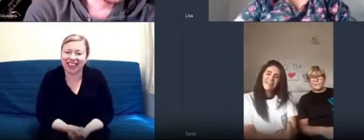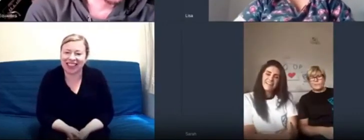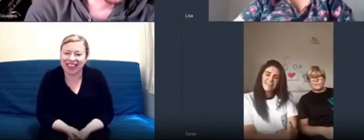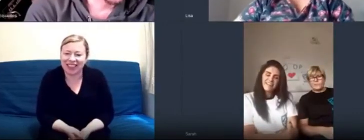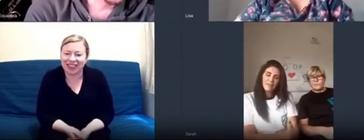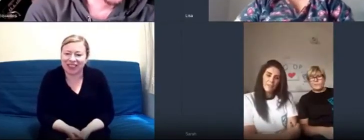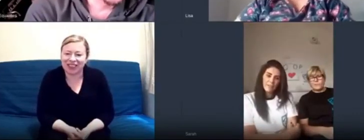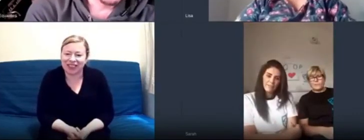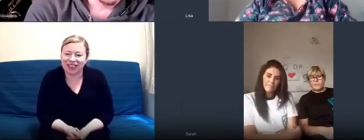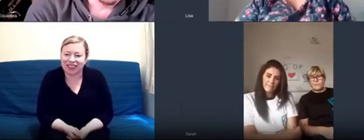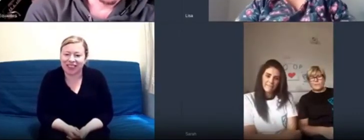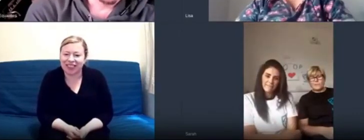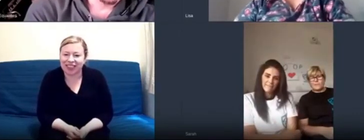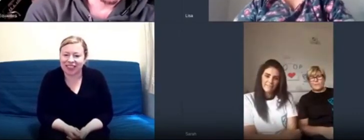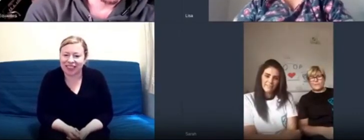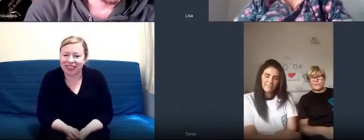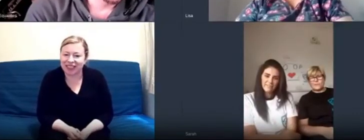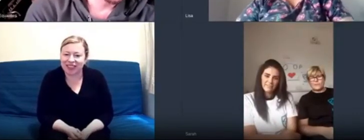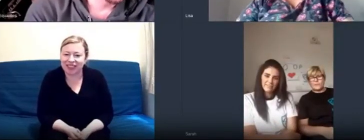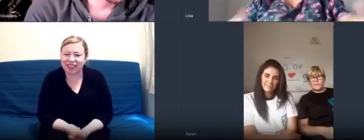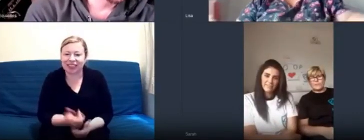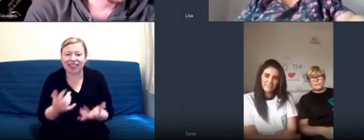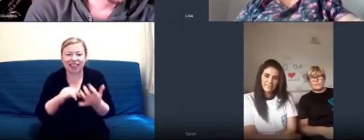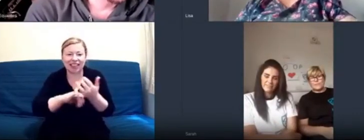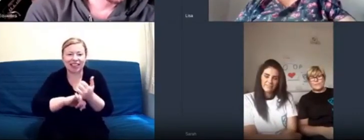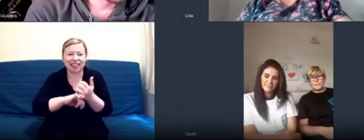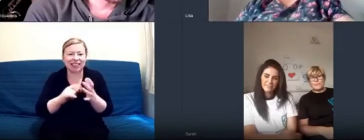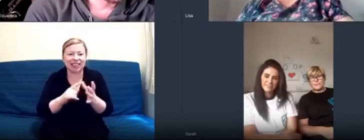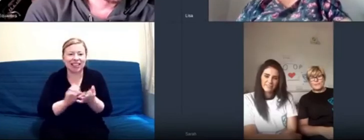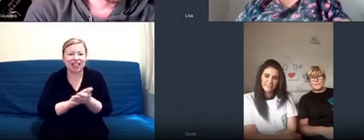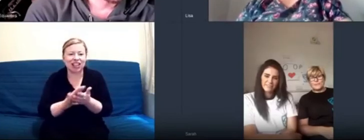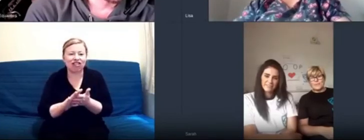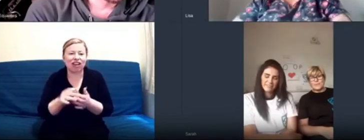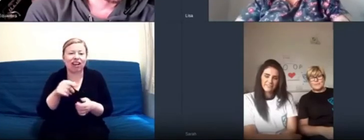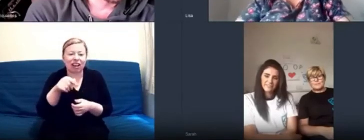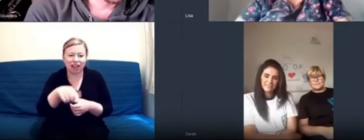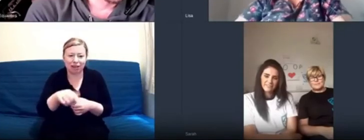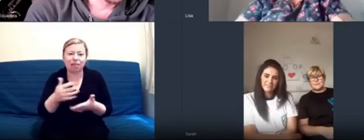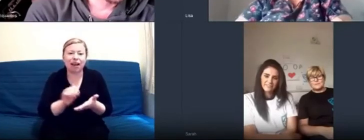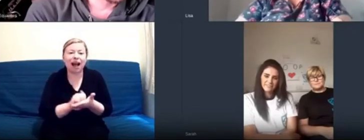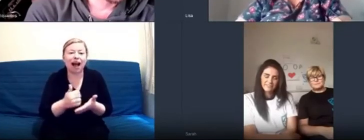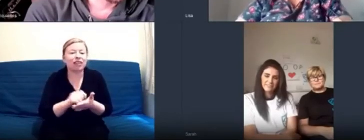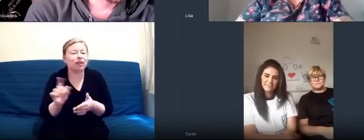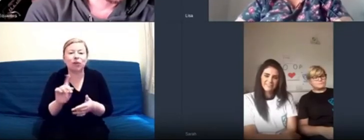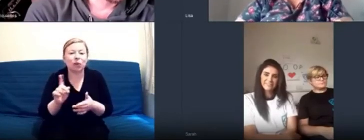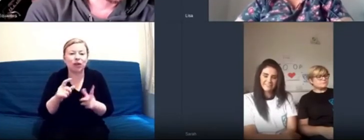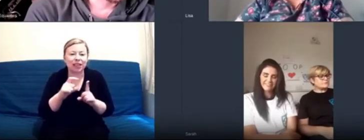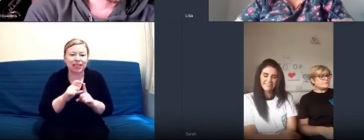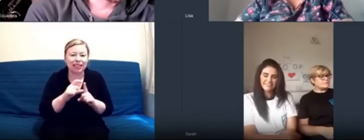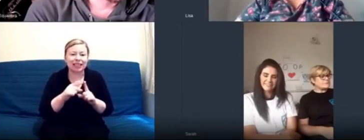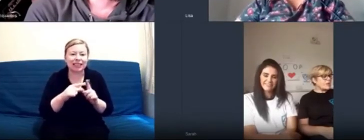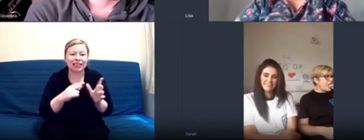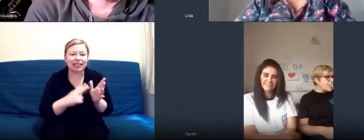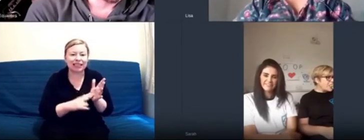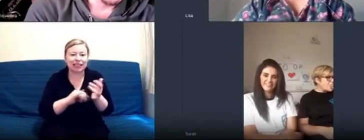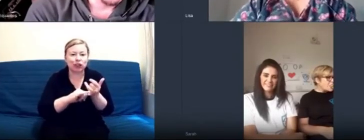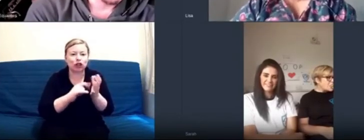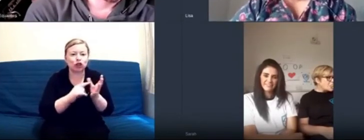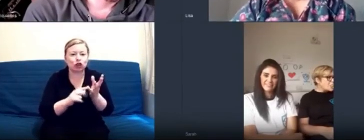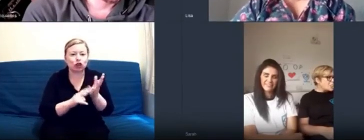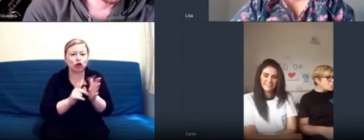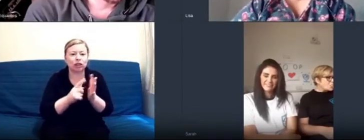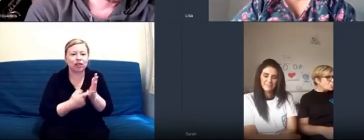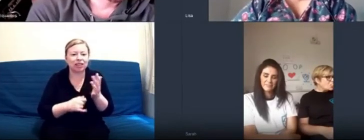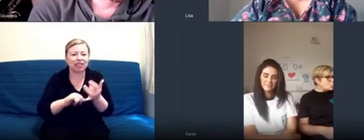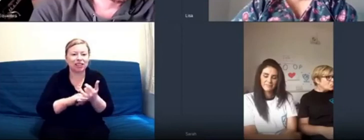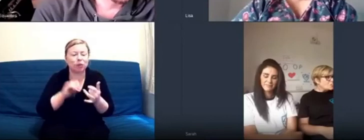And we have, like how Sarah sort of advertised, we have Dean Saunders live at 1 p.m.